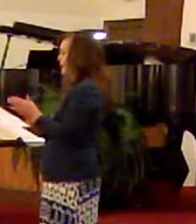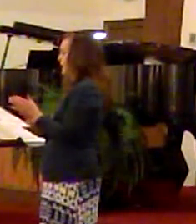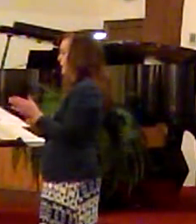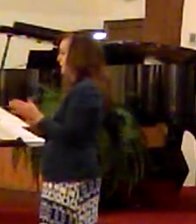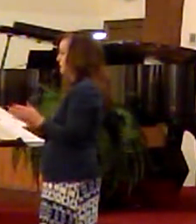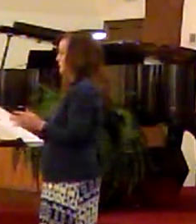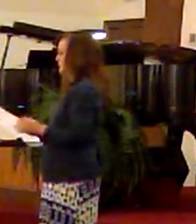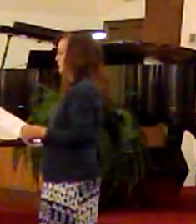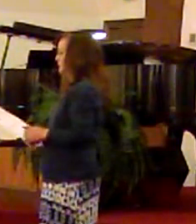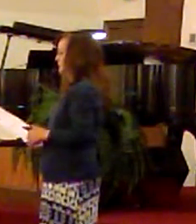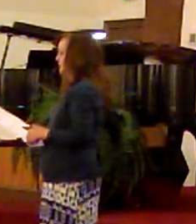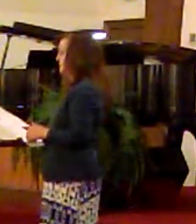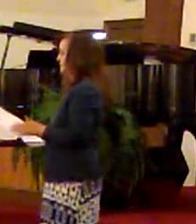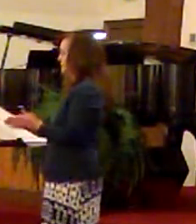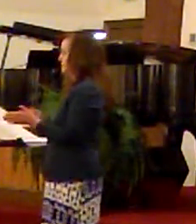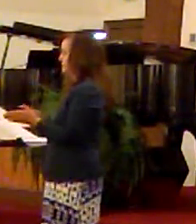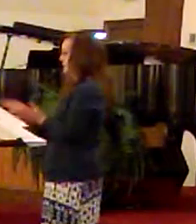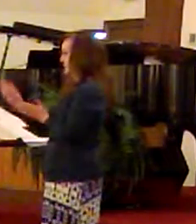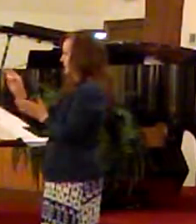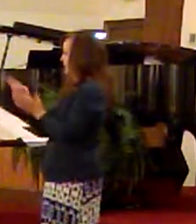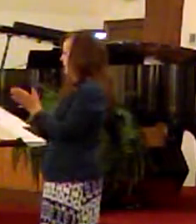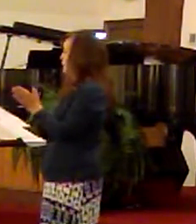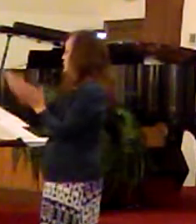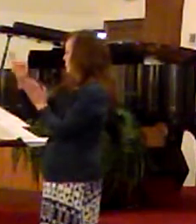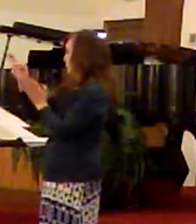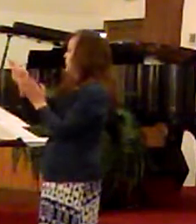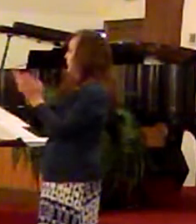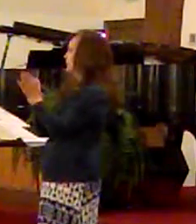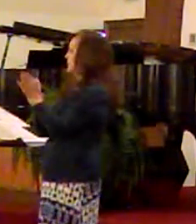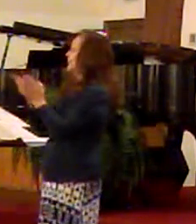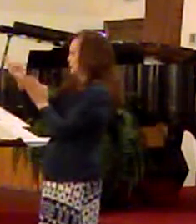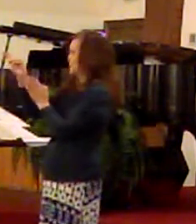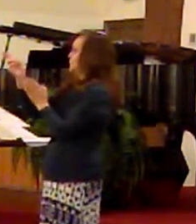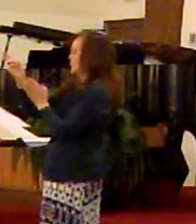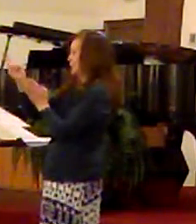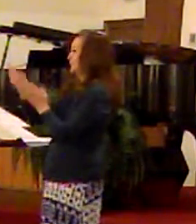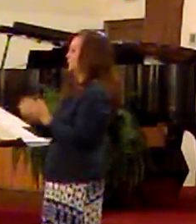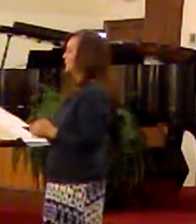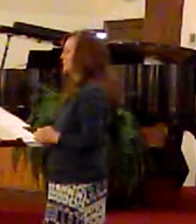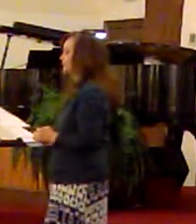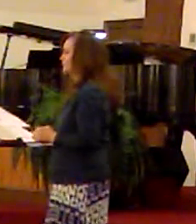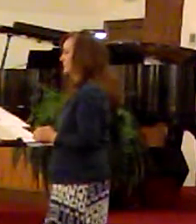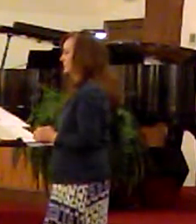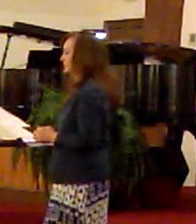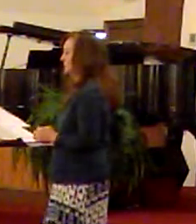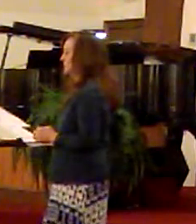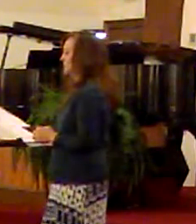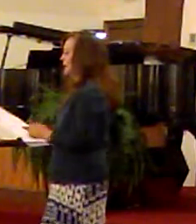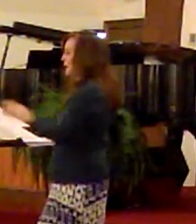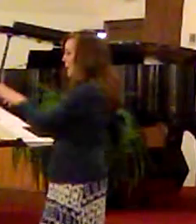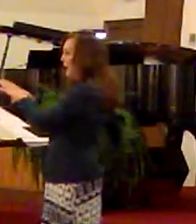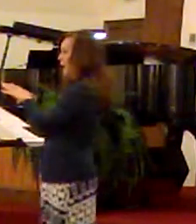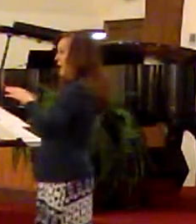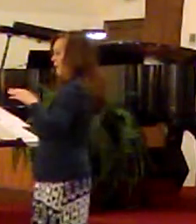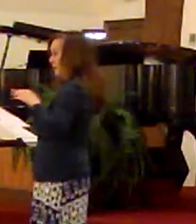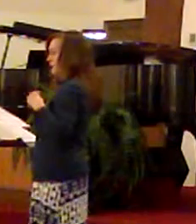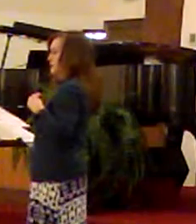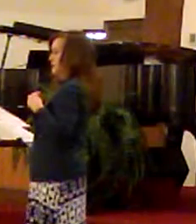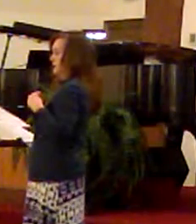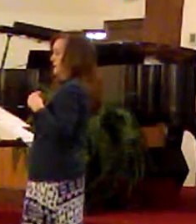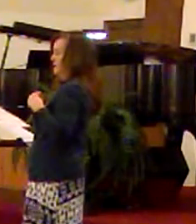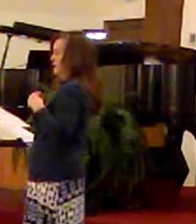Little two, or I, the simplest explanation of a passage should be accepted over the very